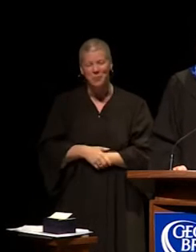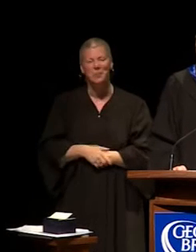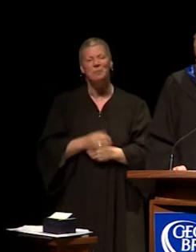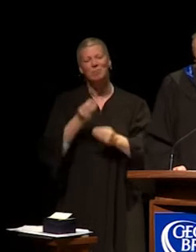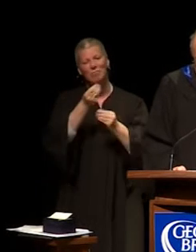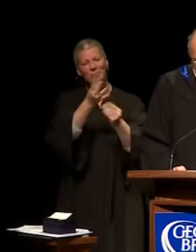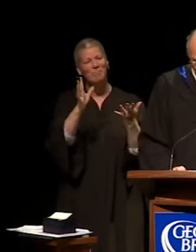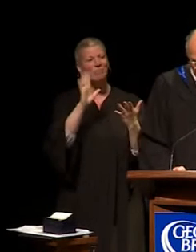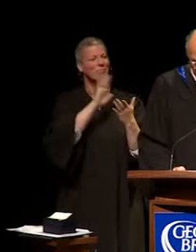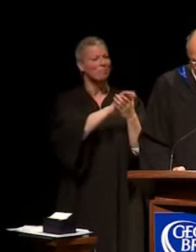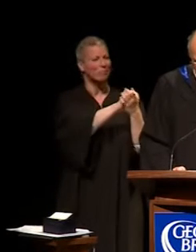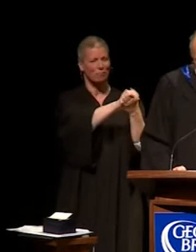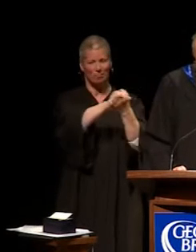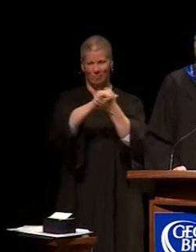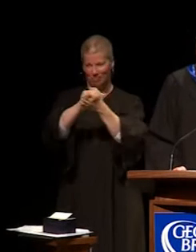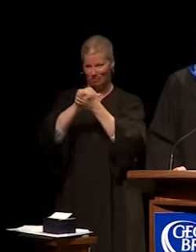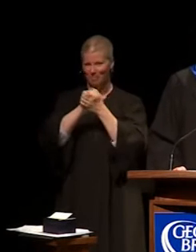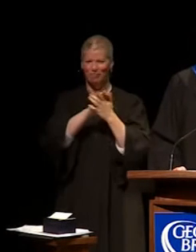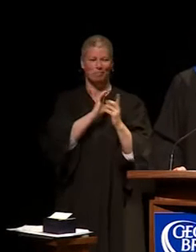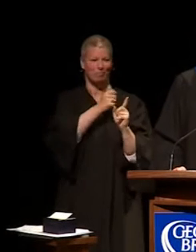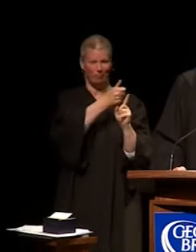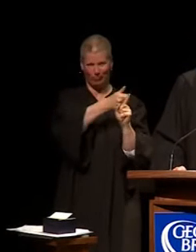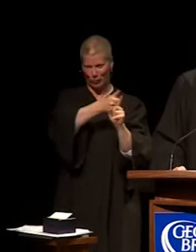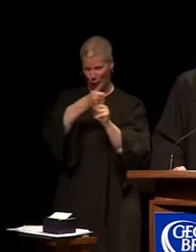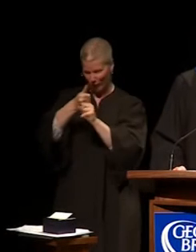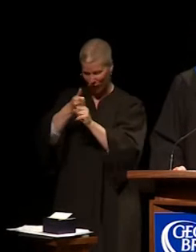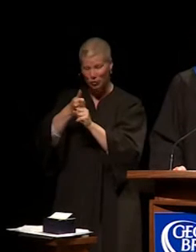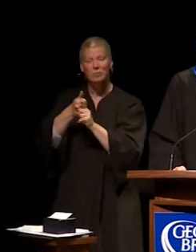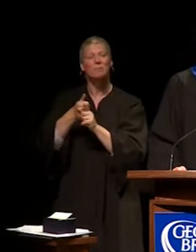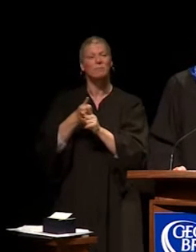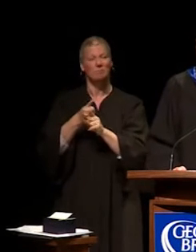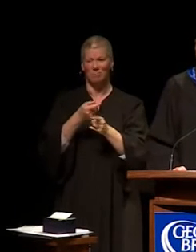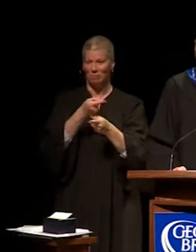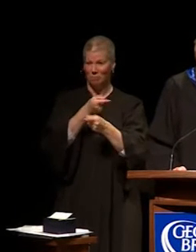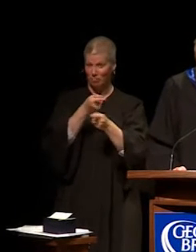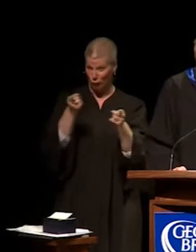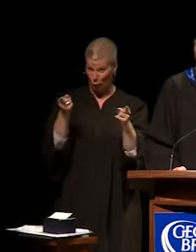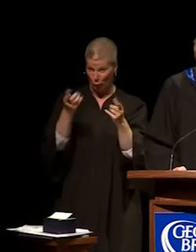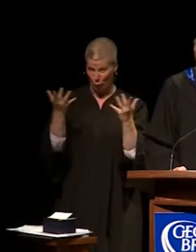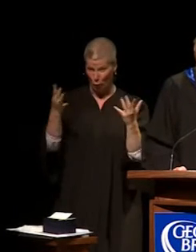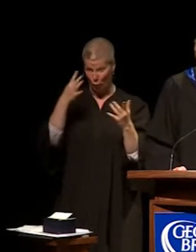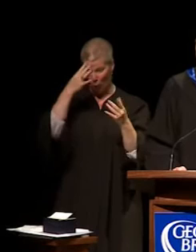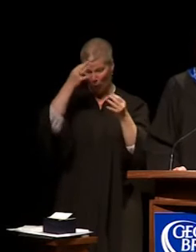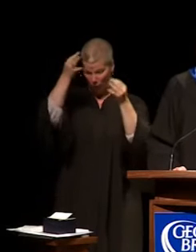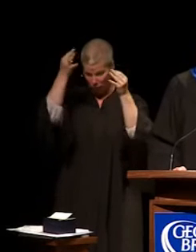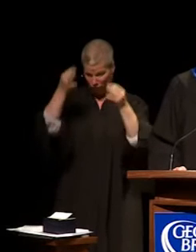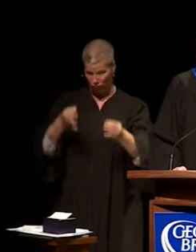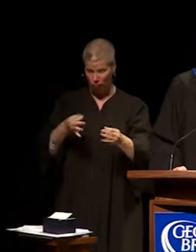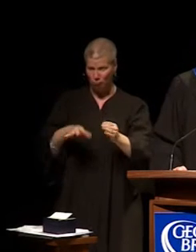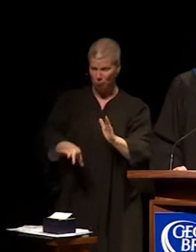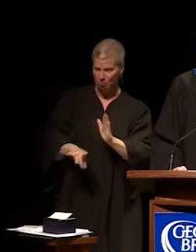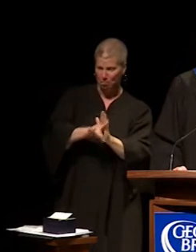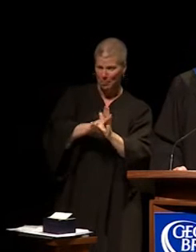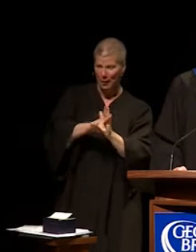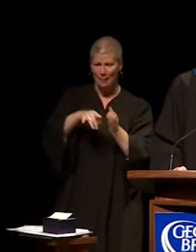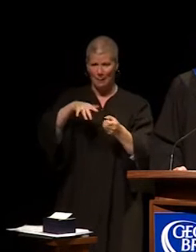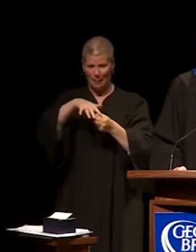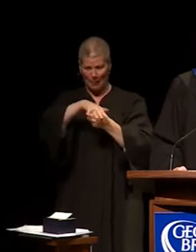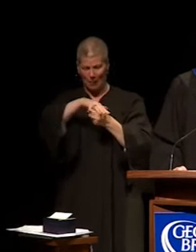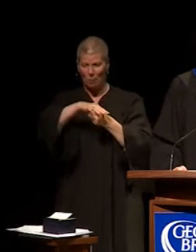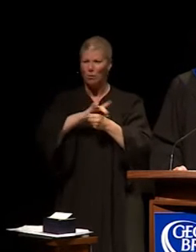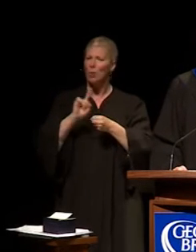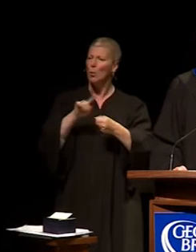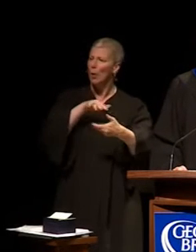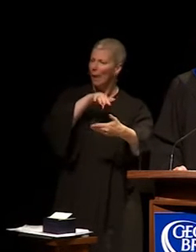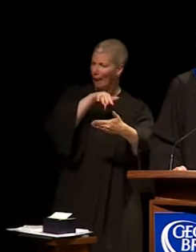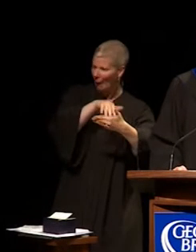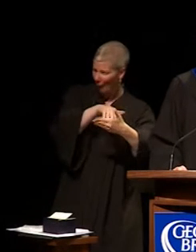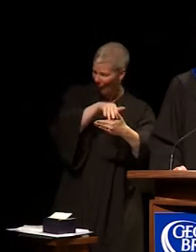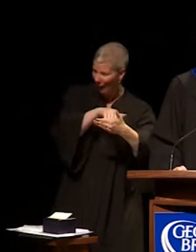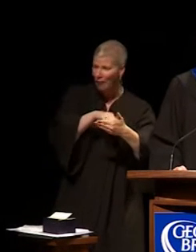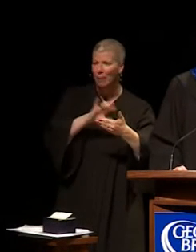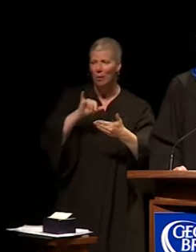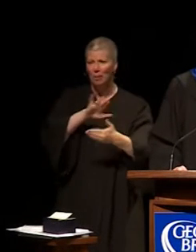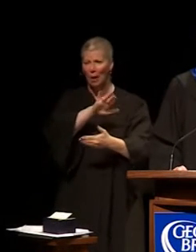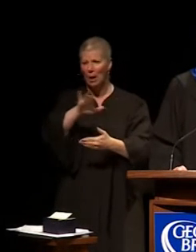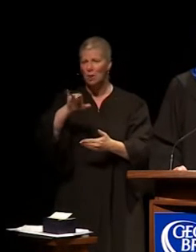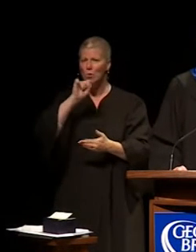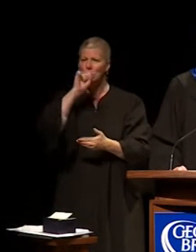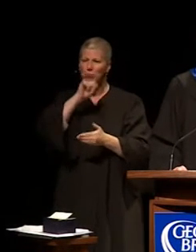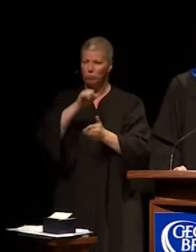Congratulations to each and every one of you, because you made the choice of the area of post-secondary education that interested